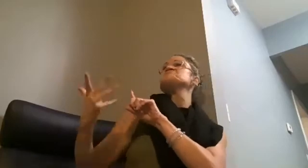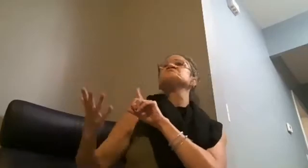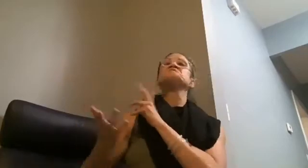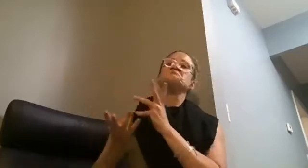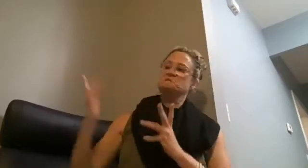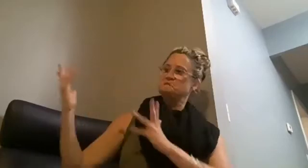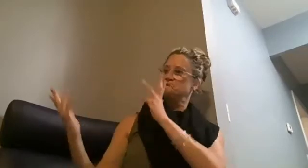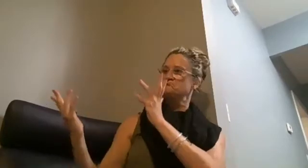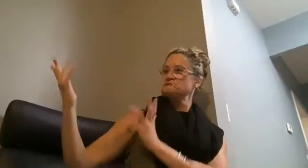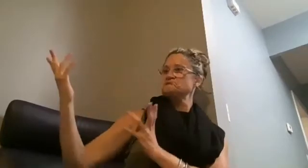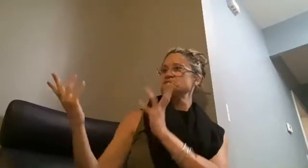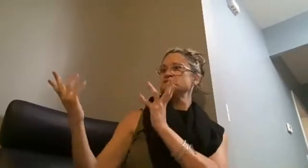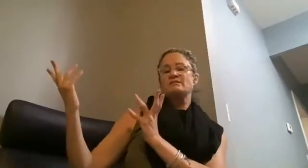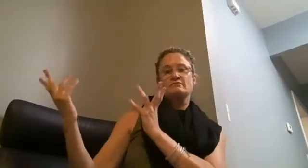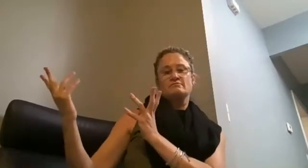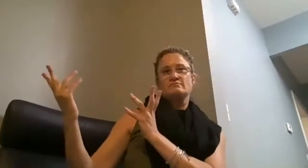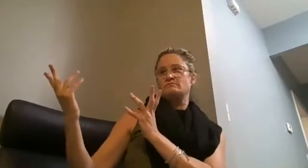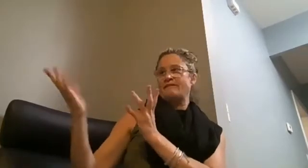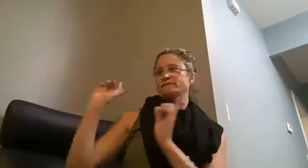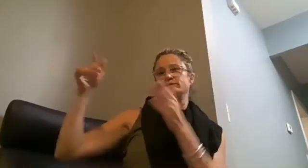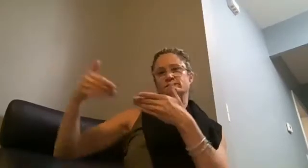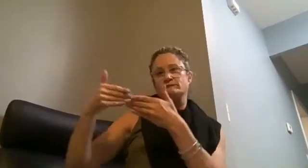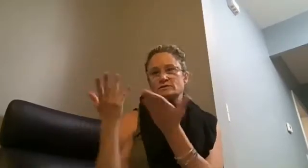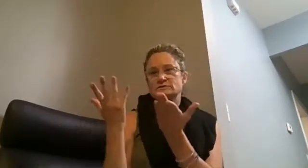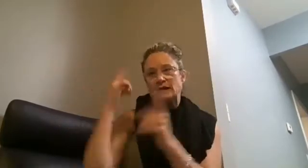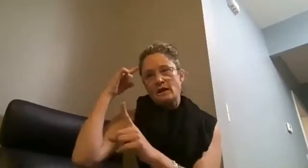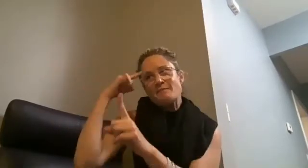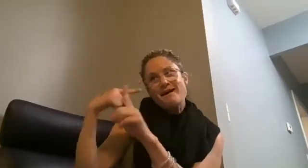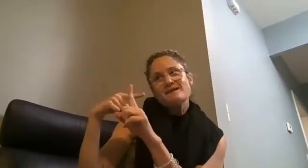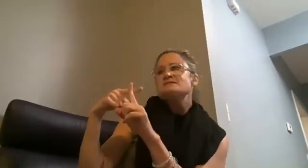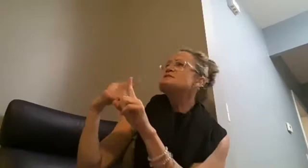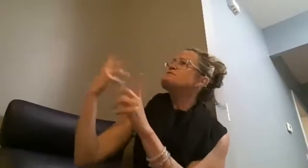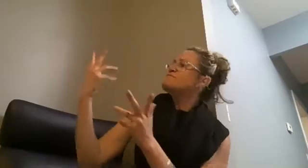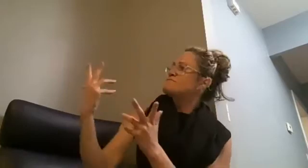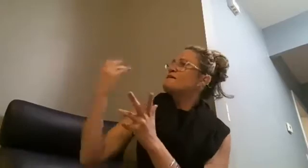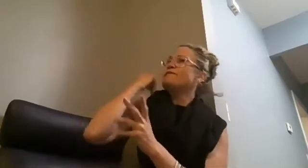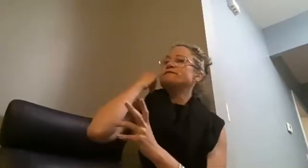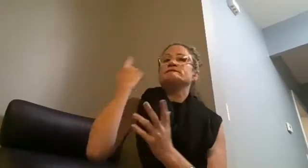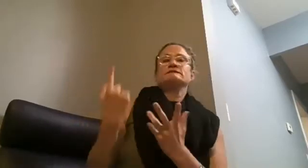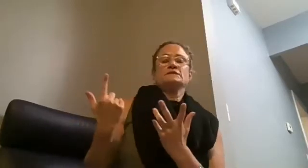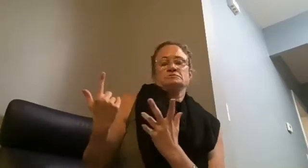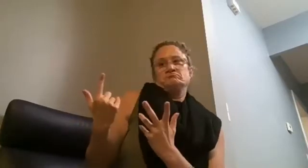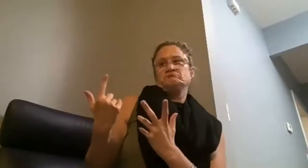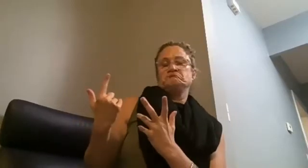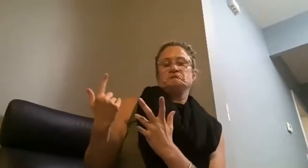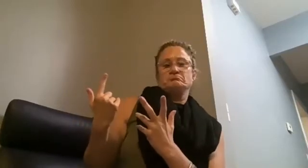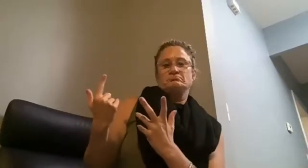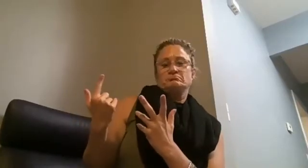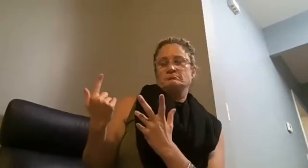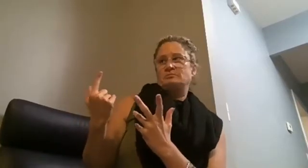focus on the most minute of positive traits that they observe in these people. And in the absence of any positive traits, they'll just